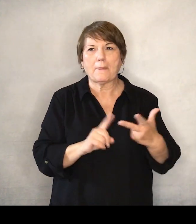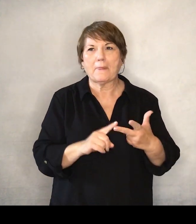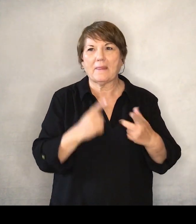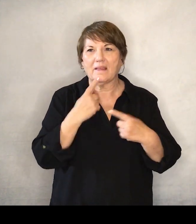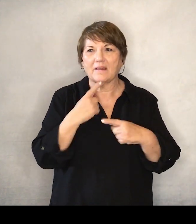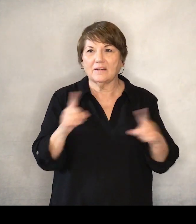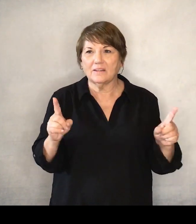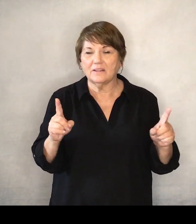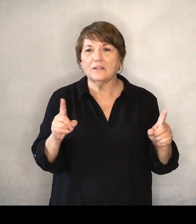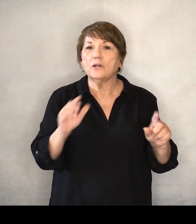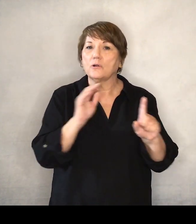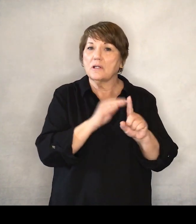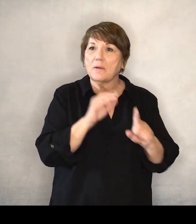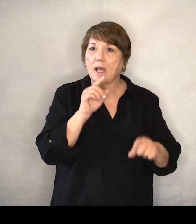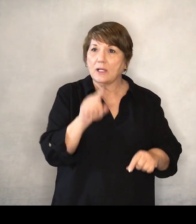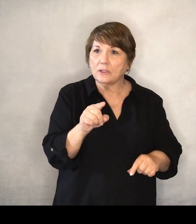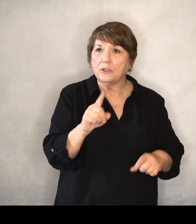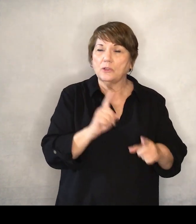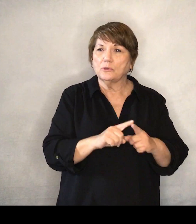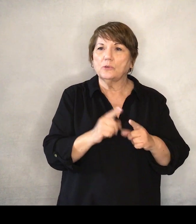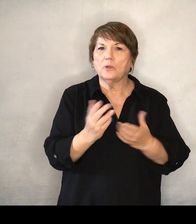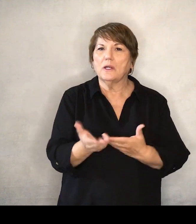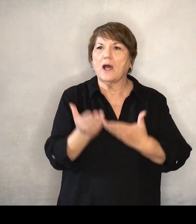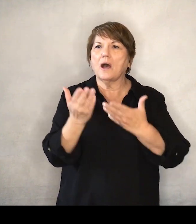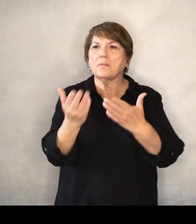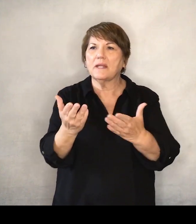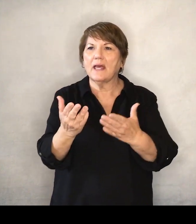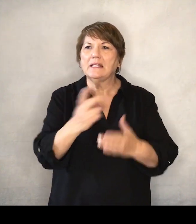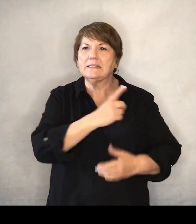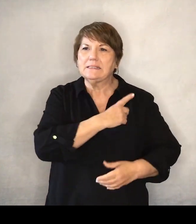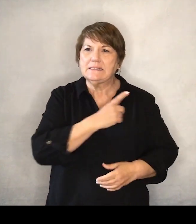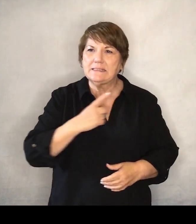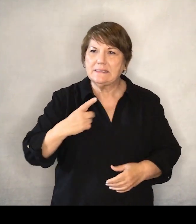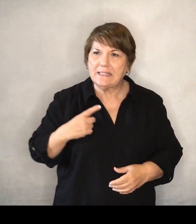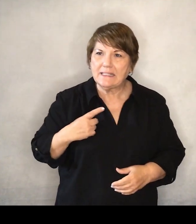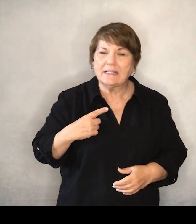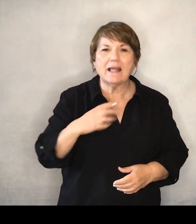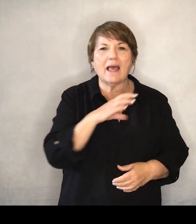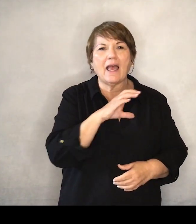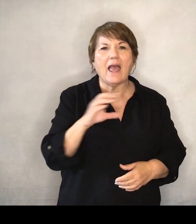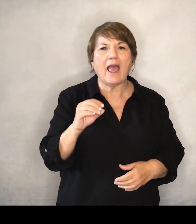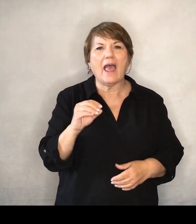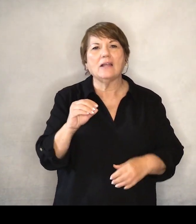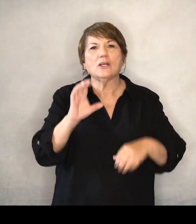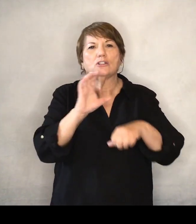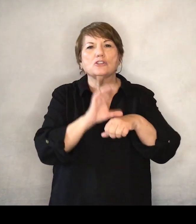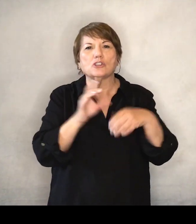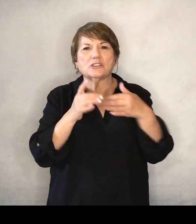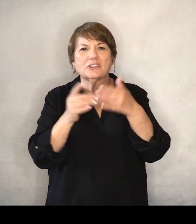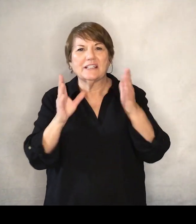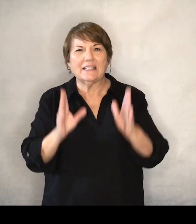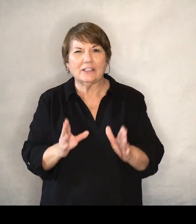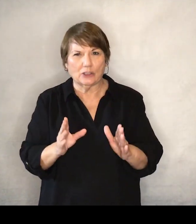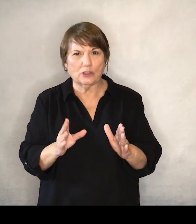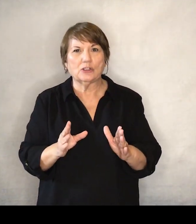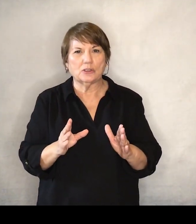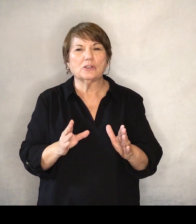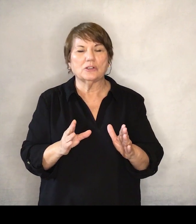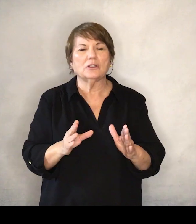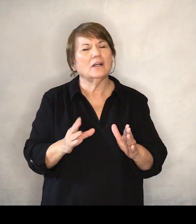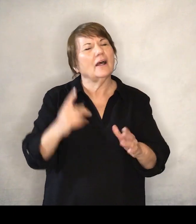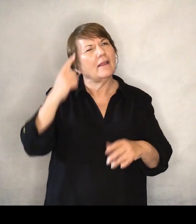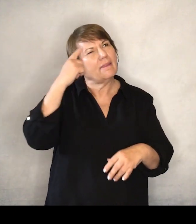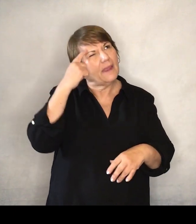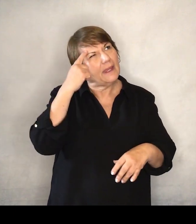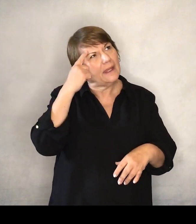announcement is to remind you to nominate elders and deacons. This is a really important time of the year. So be thinking about who you